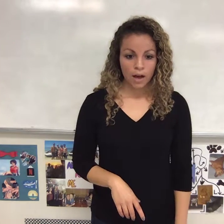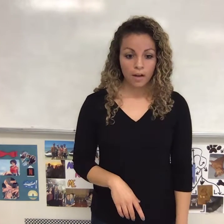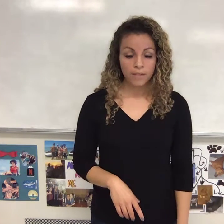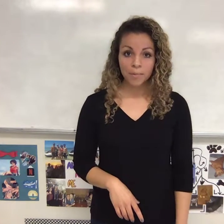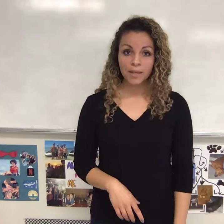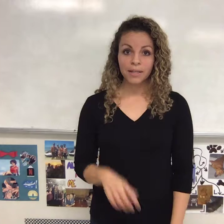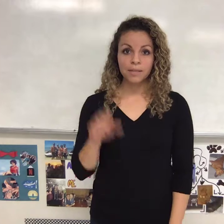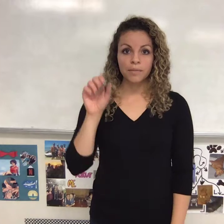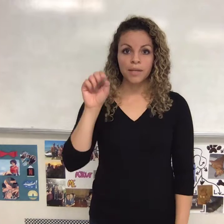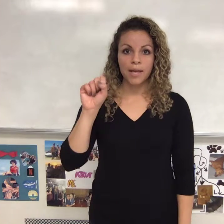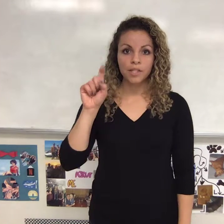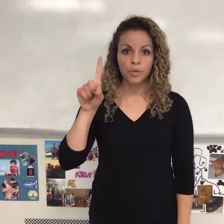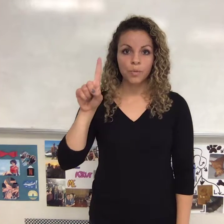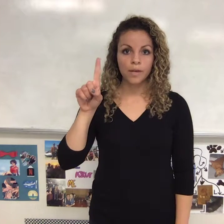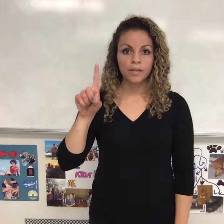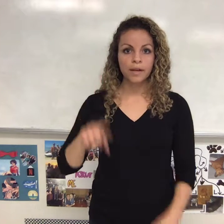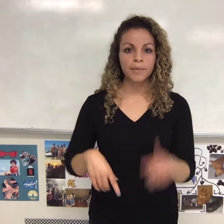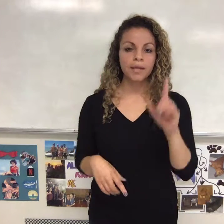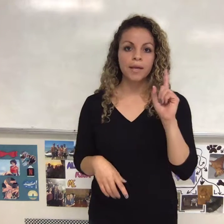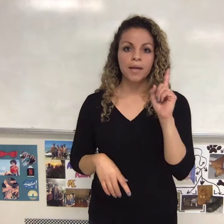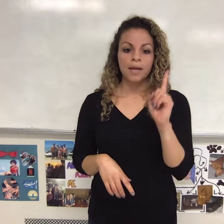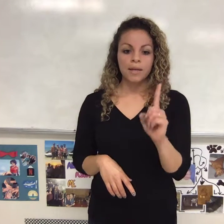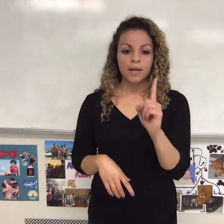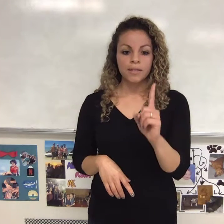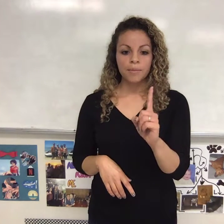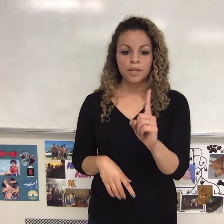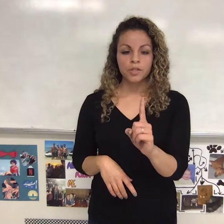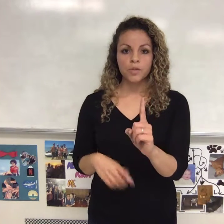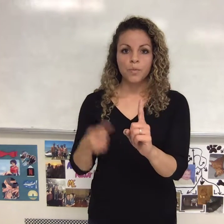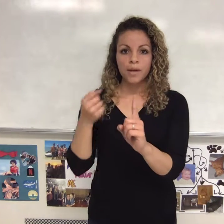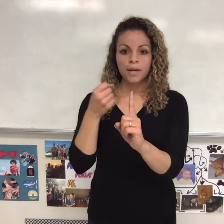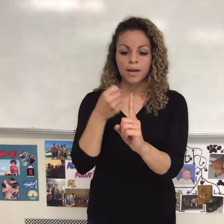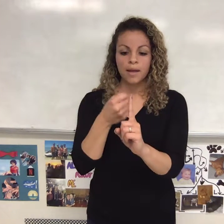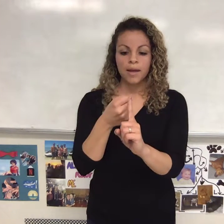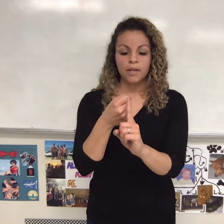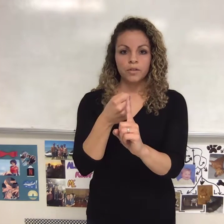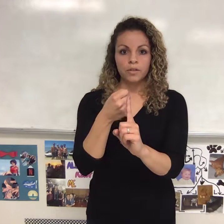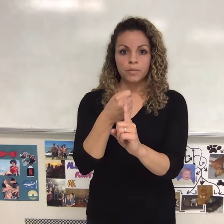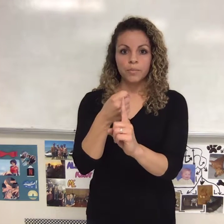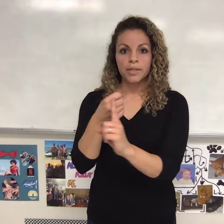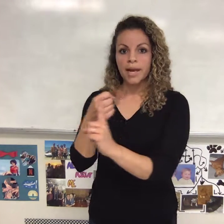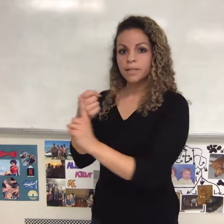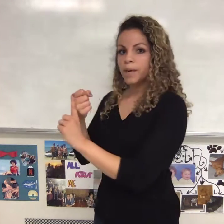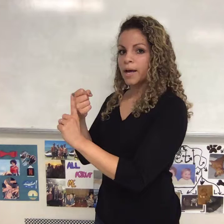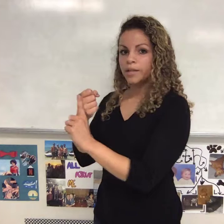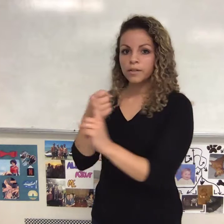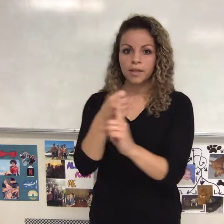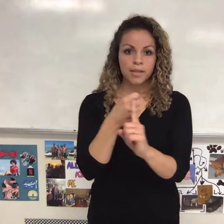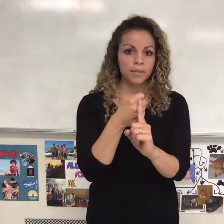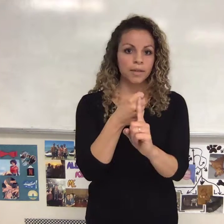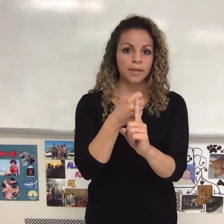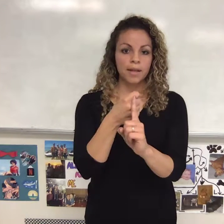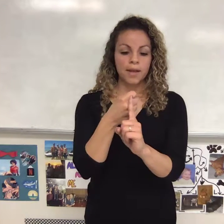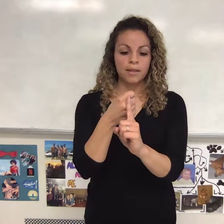Off topic is going to be an S to a 1 in your dominant. Non-dominant is just a 1. And you do put the S behind your non-dominant, and then